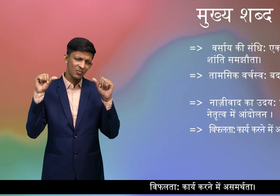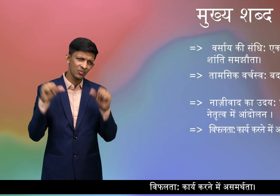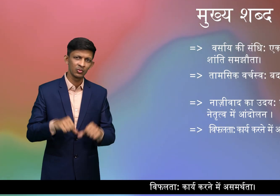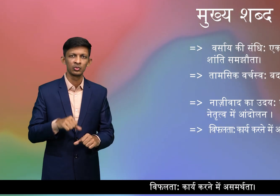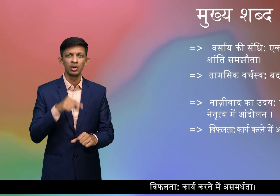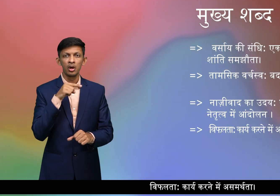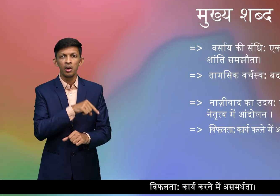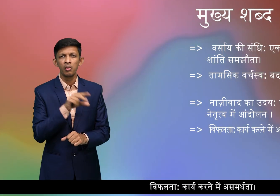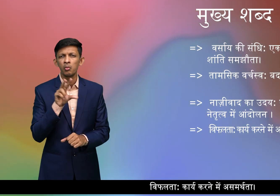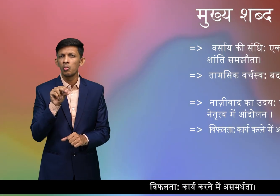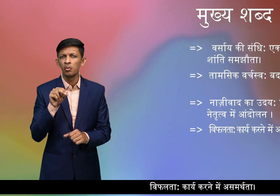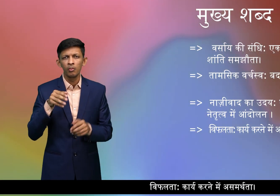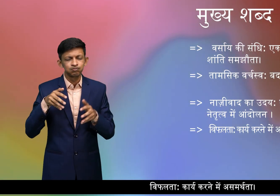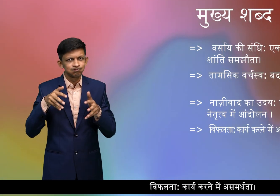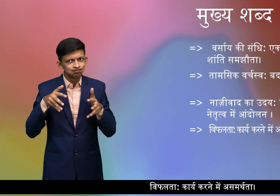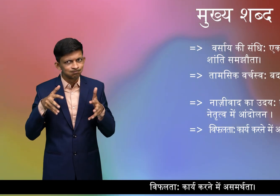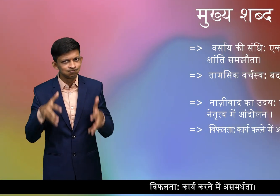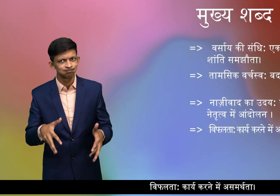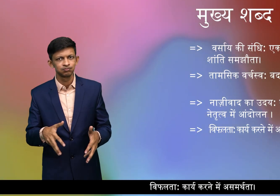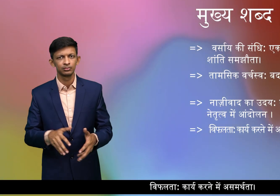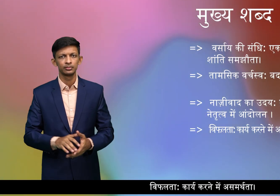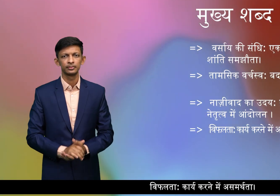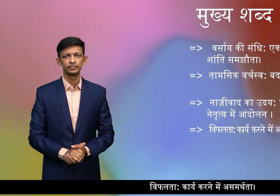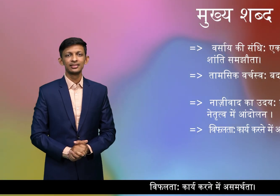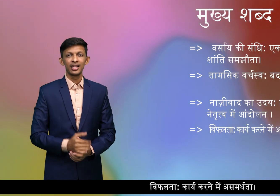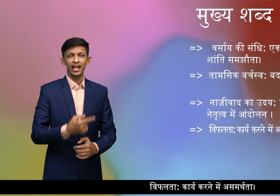Failure, not functioning.